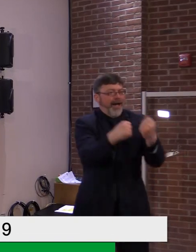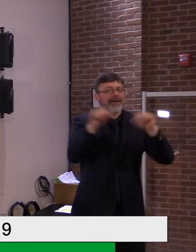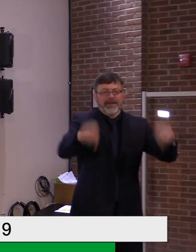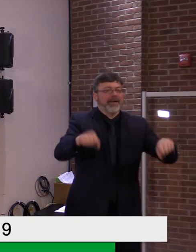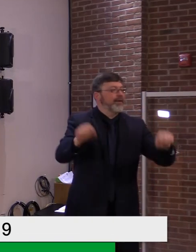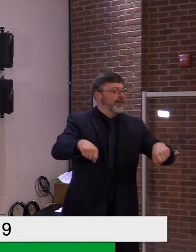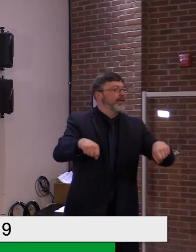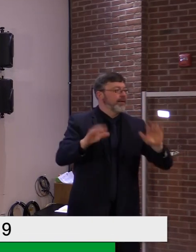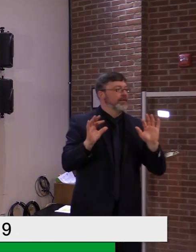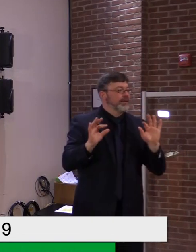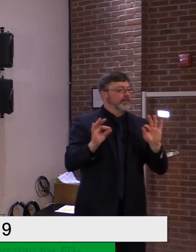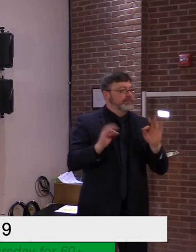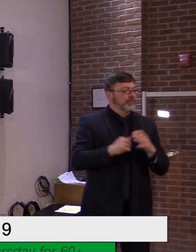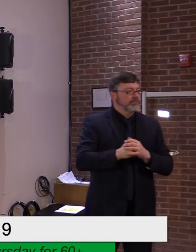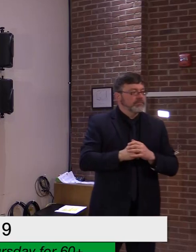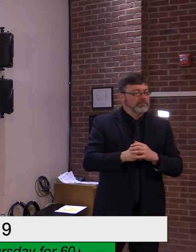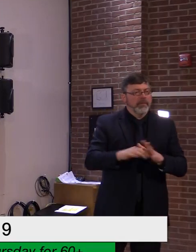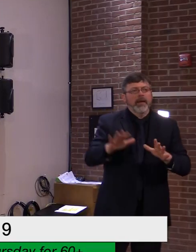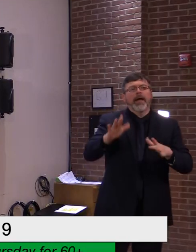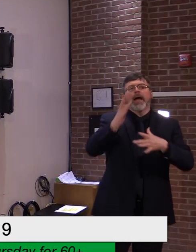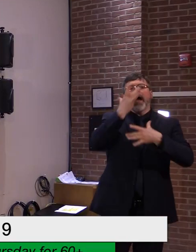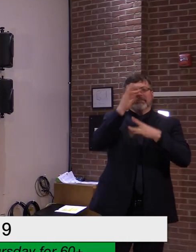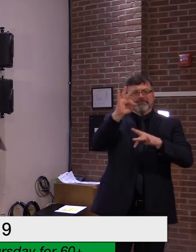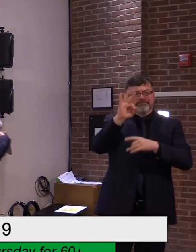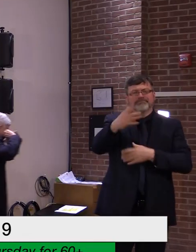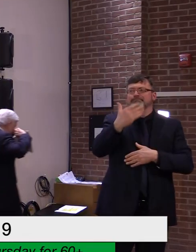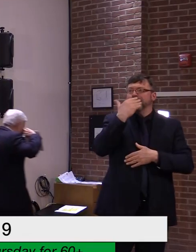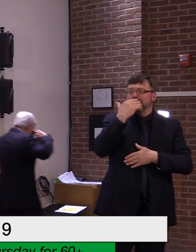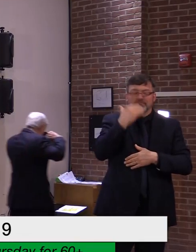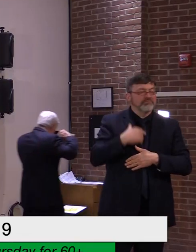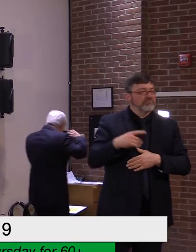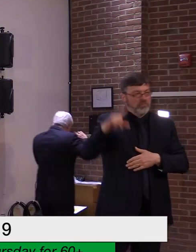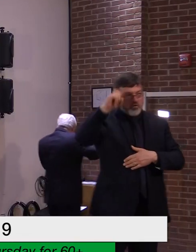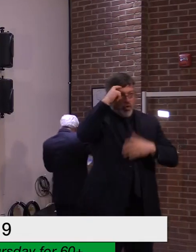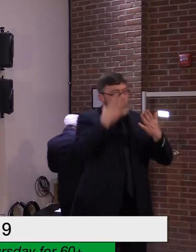All right, the governor is here now, so he will give his remarks.